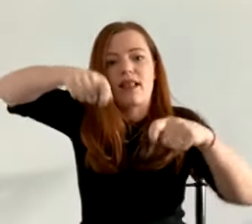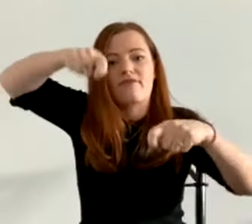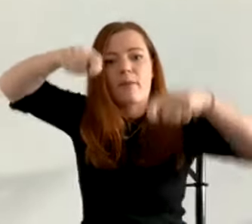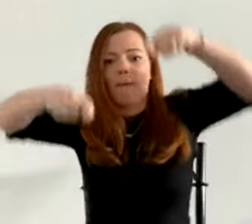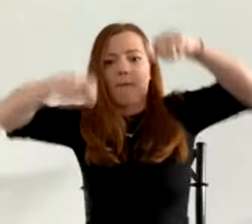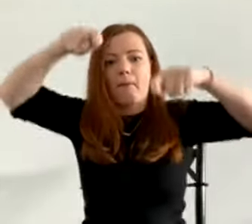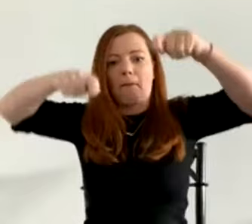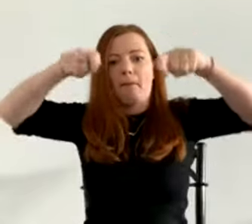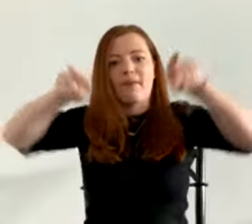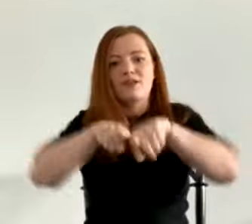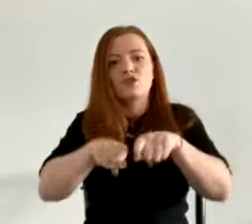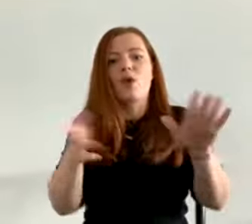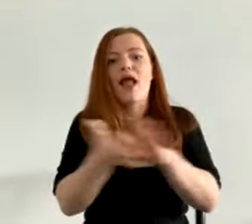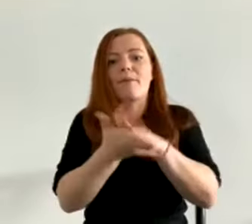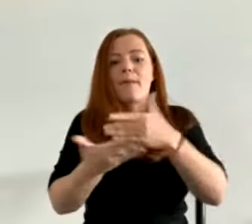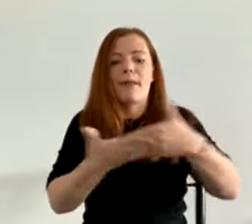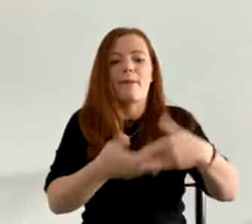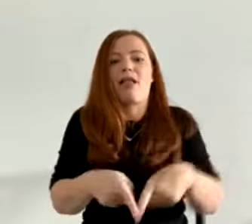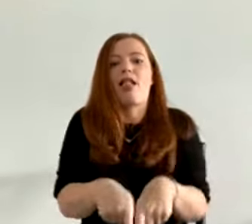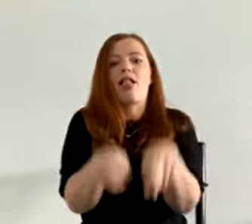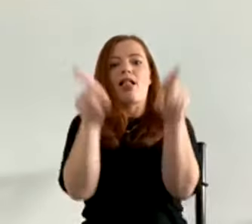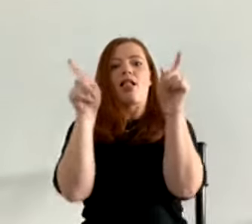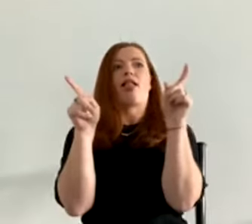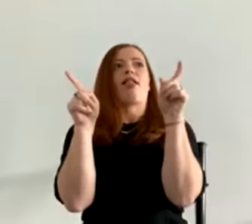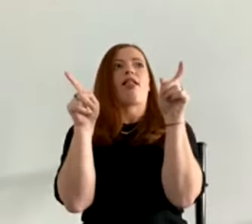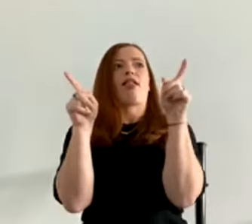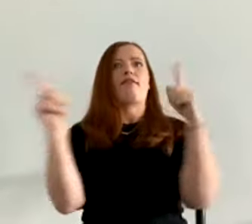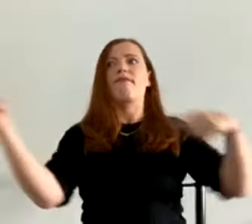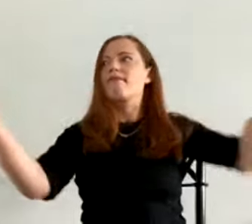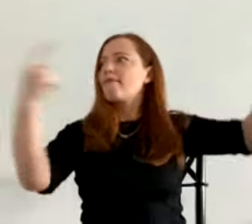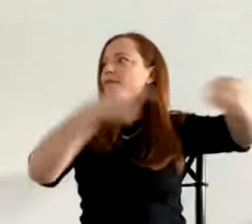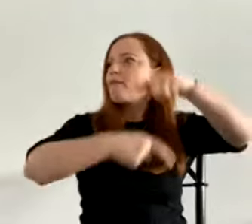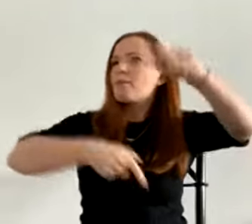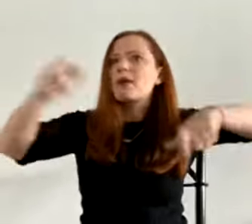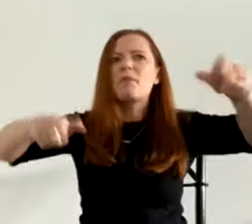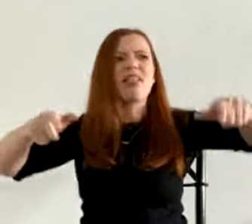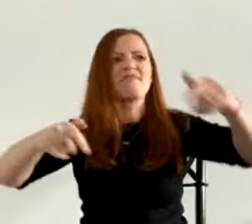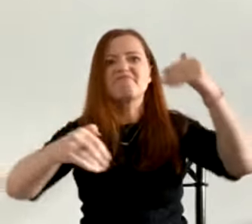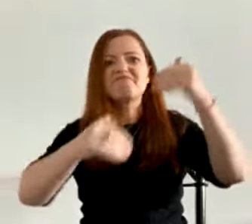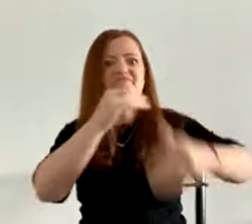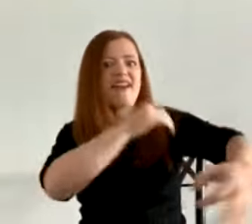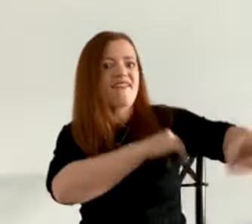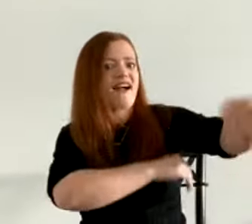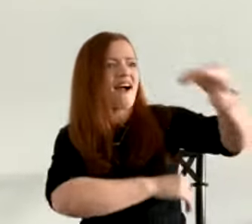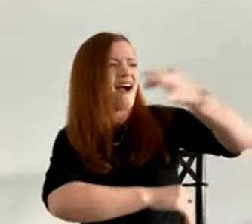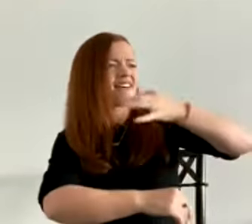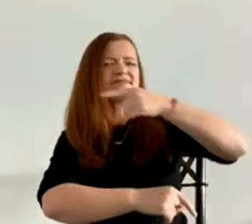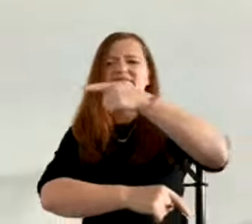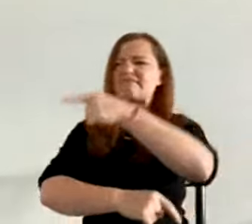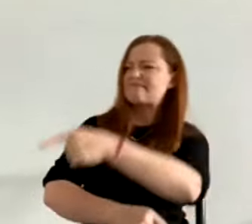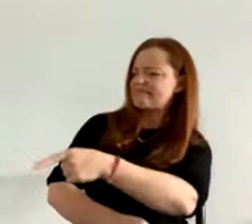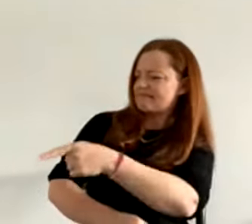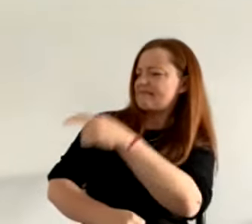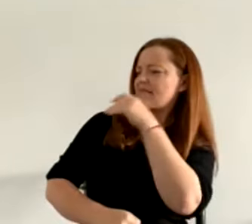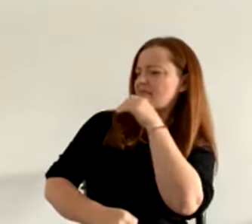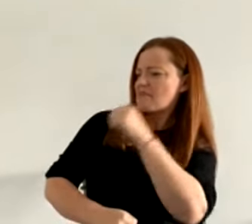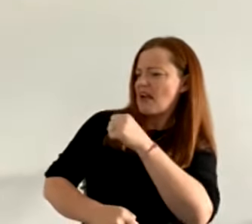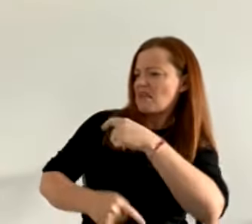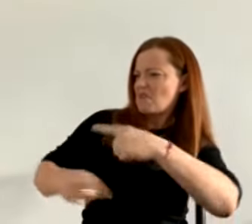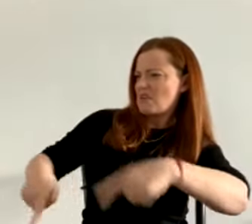baby. Not once does anyone ask if the guy in a wheelchair in amongst the lycra is an